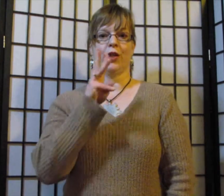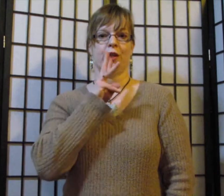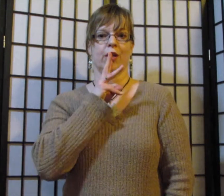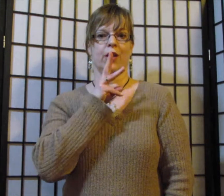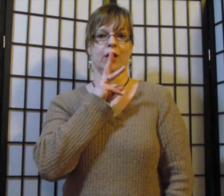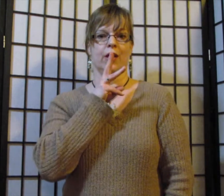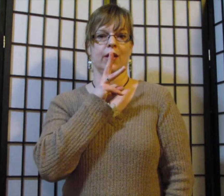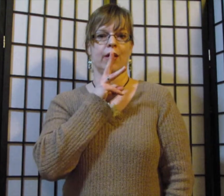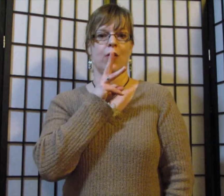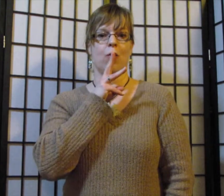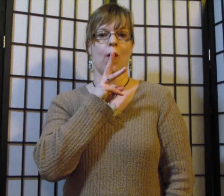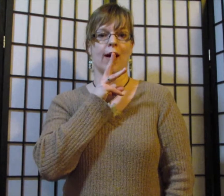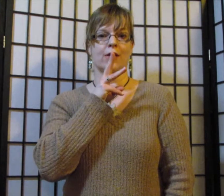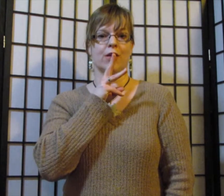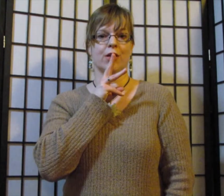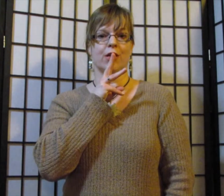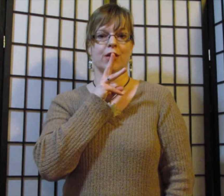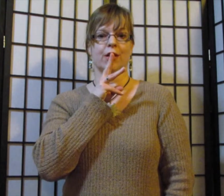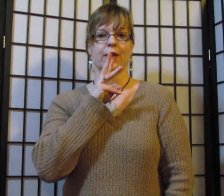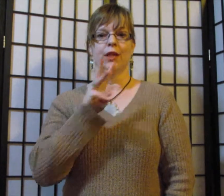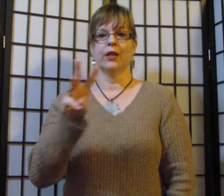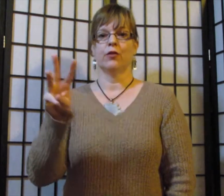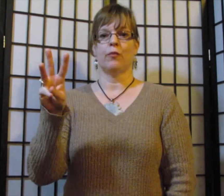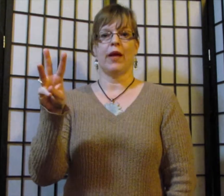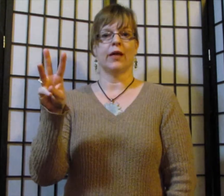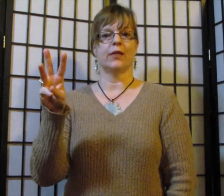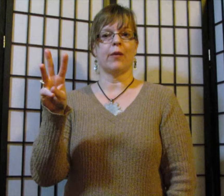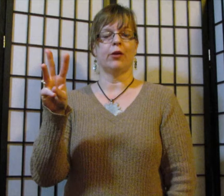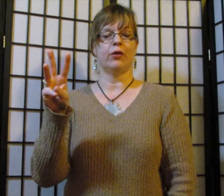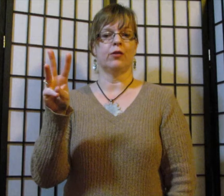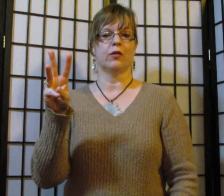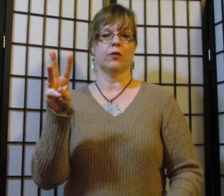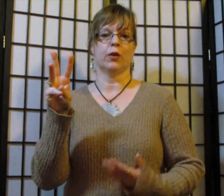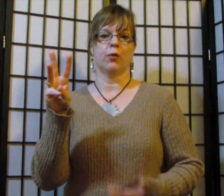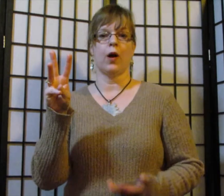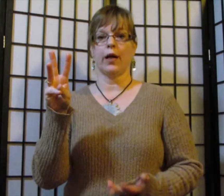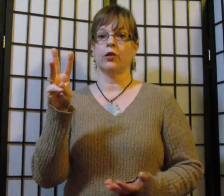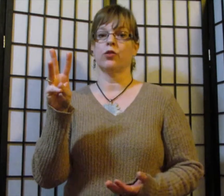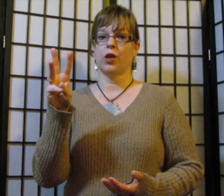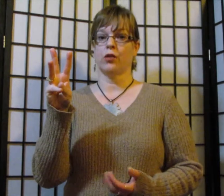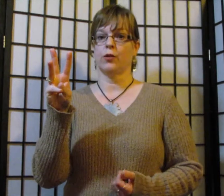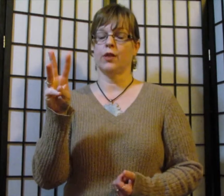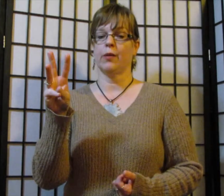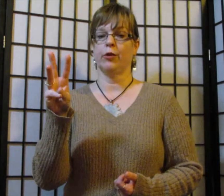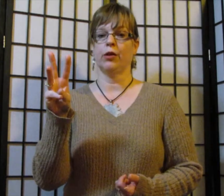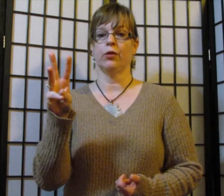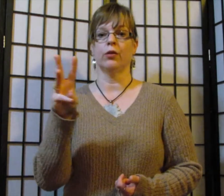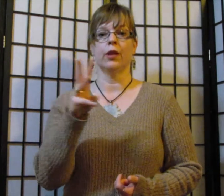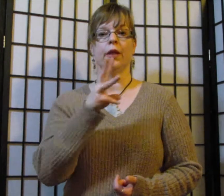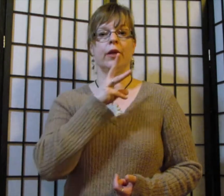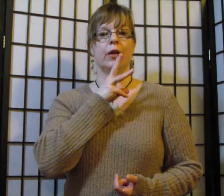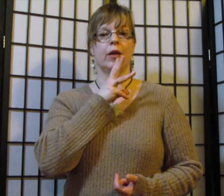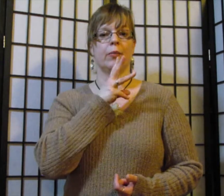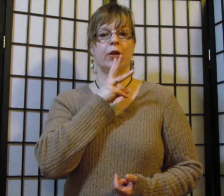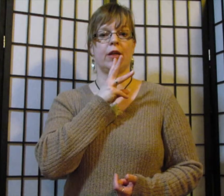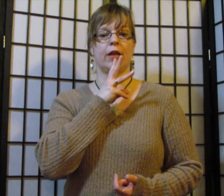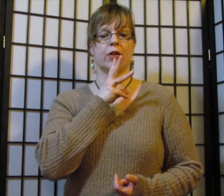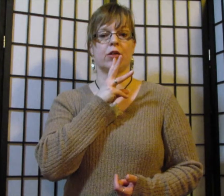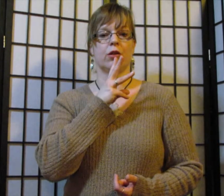water. Water. So make a W, since the word water starts with W. Put it against your